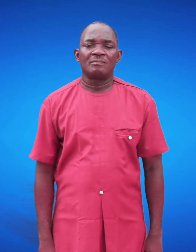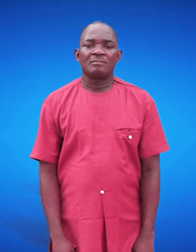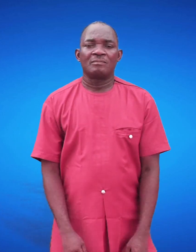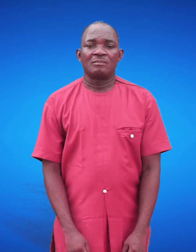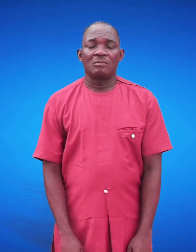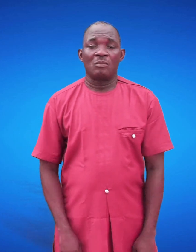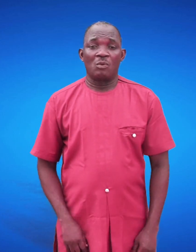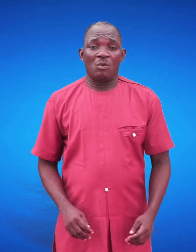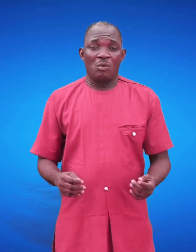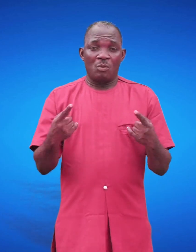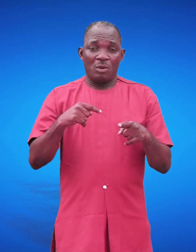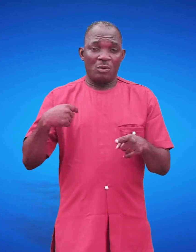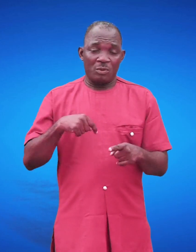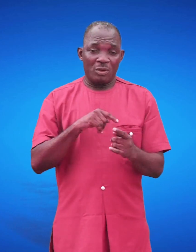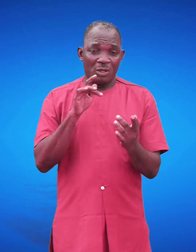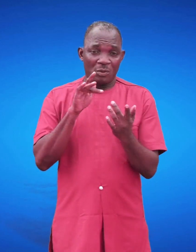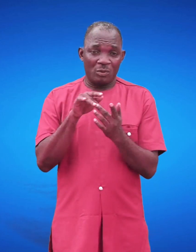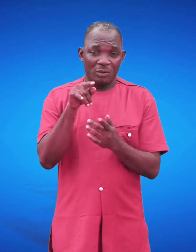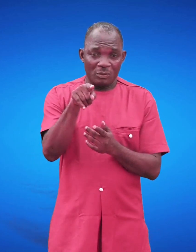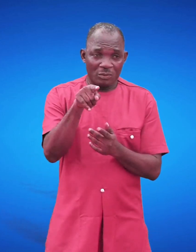When we contact you,